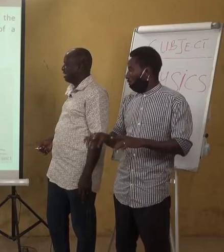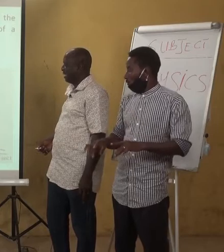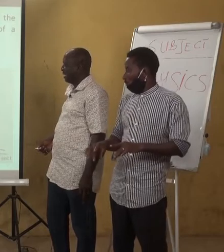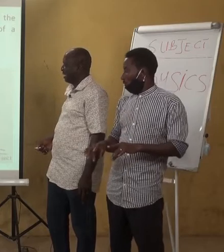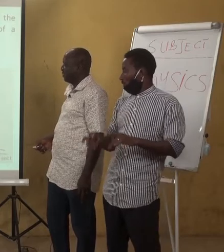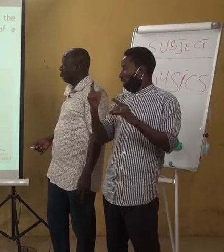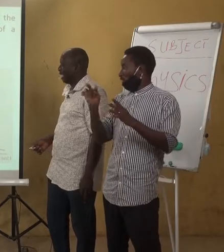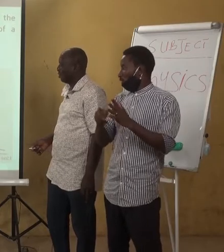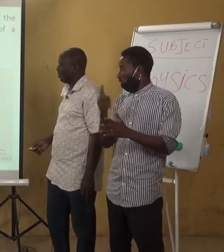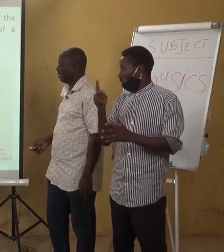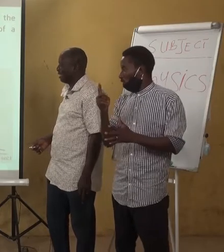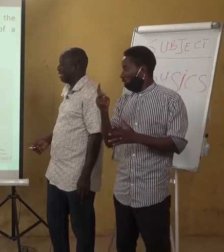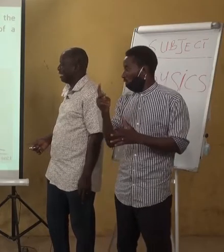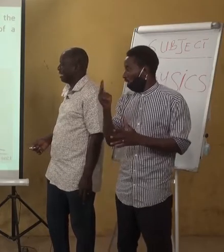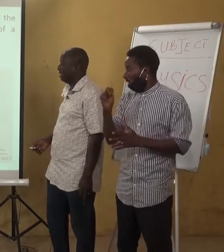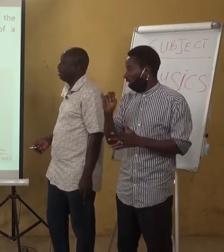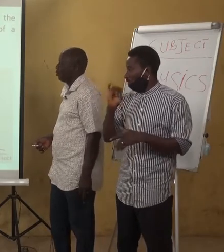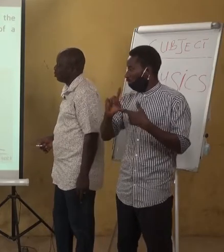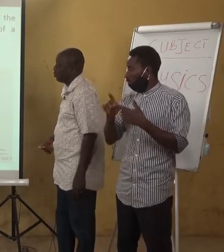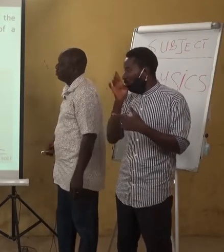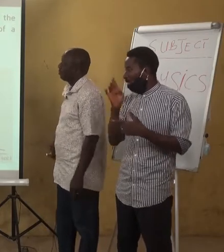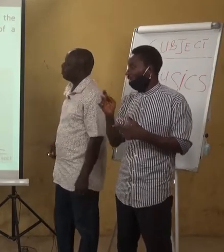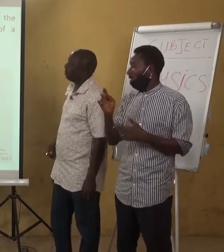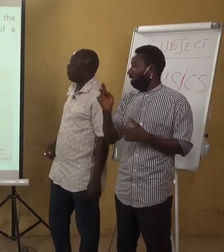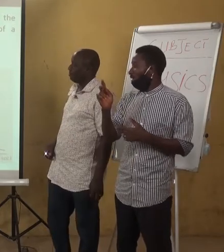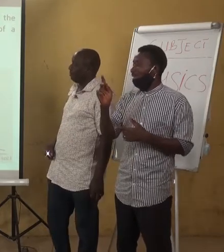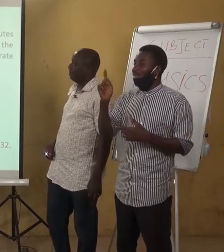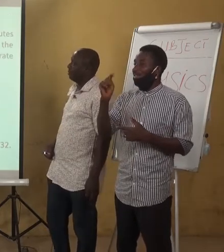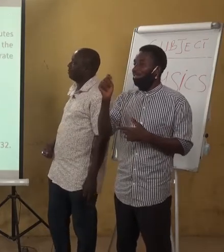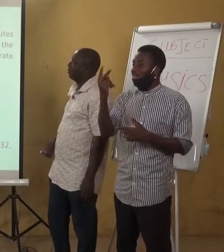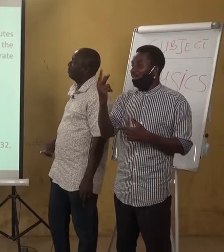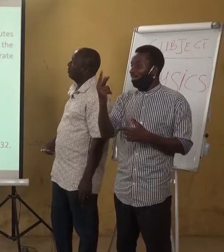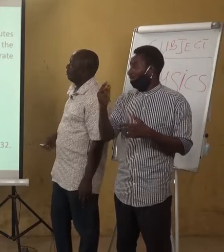be t3 minus t2.